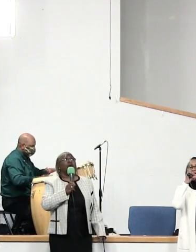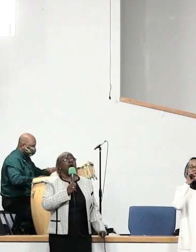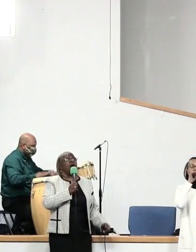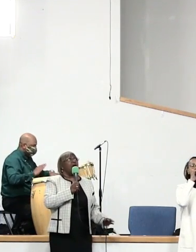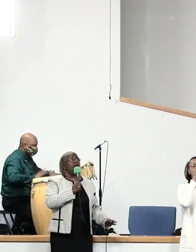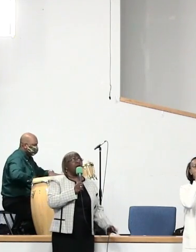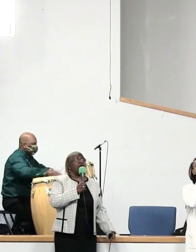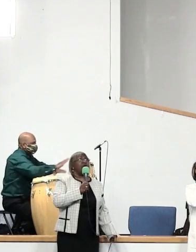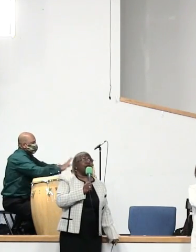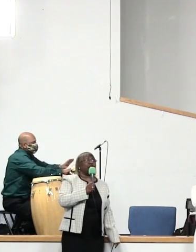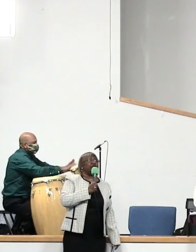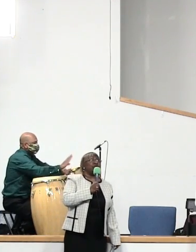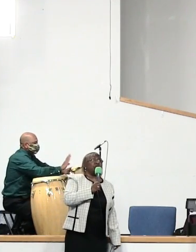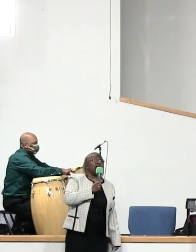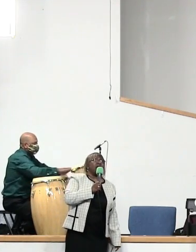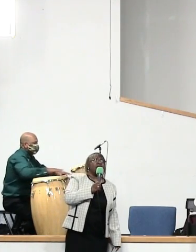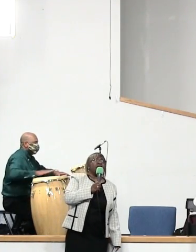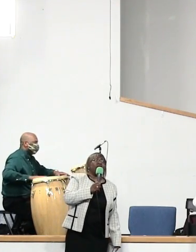All together